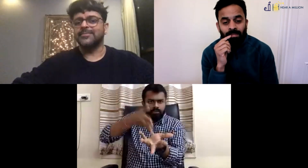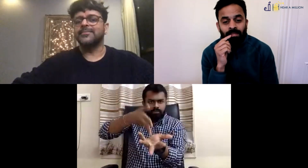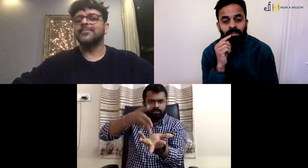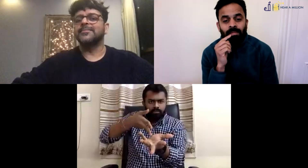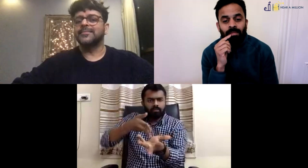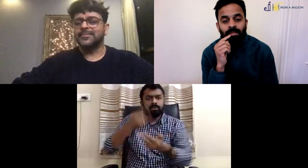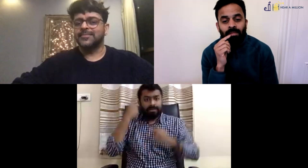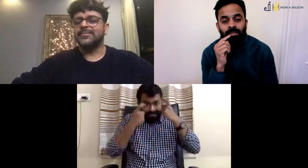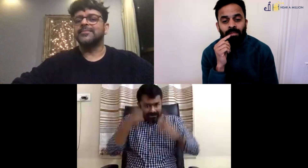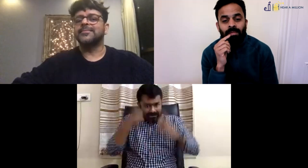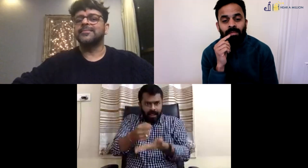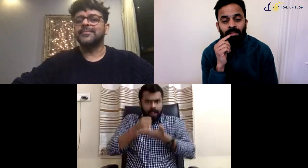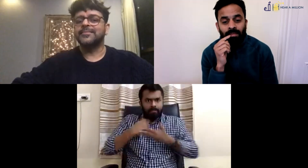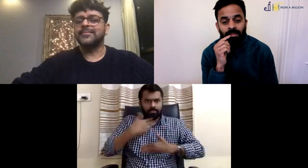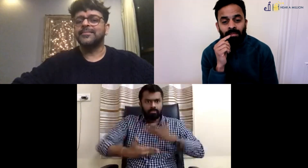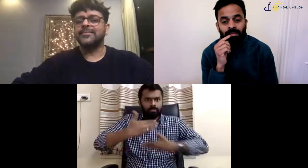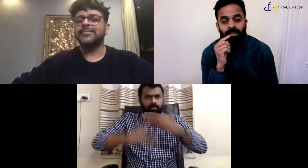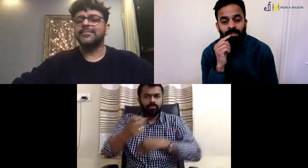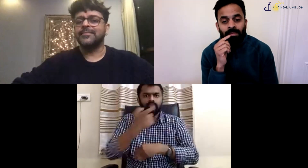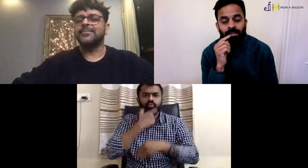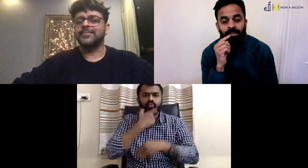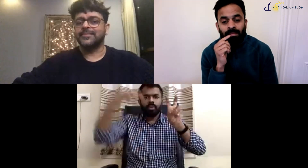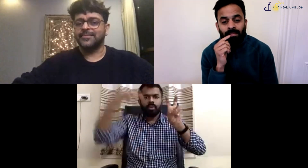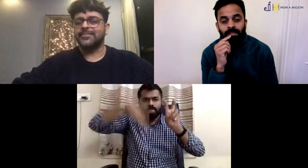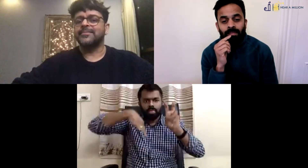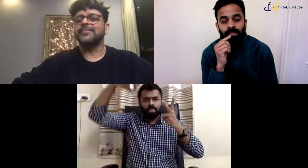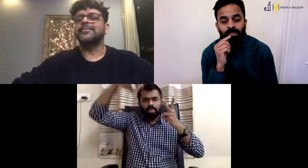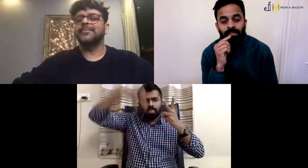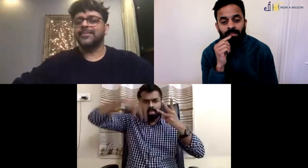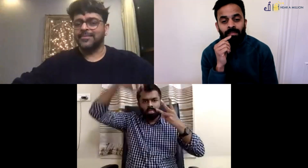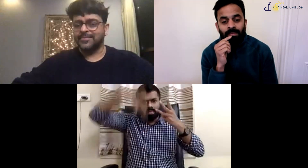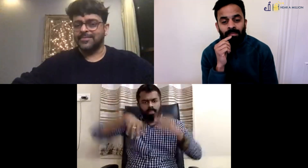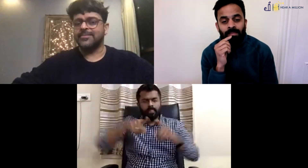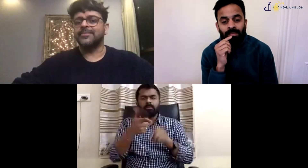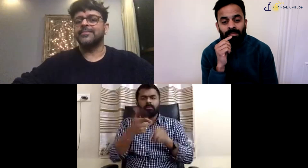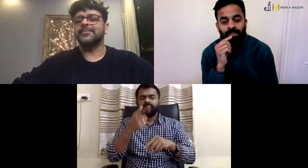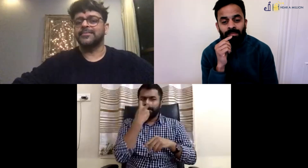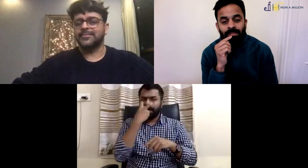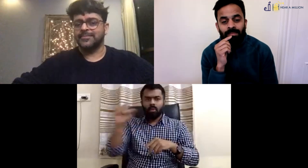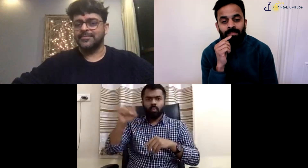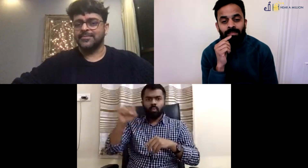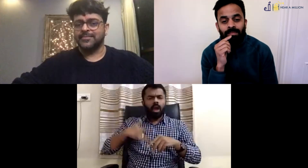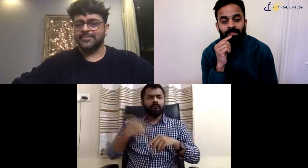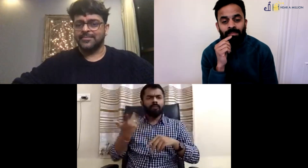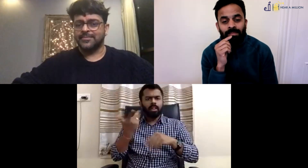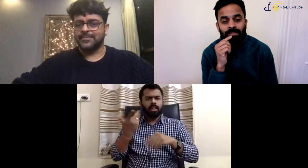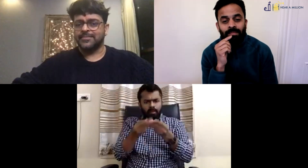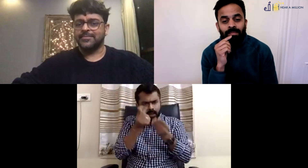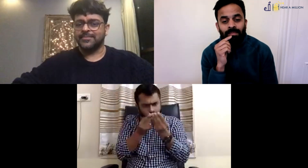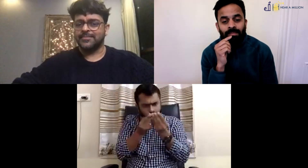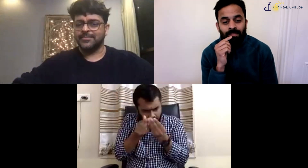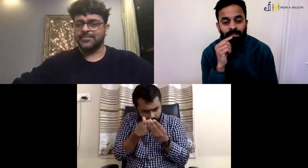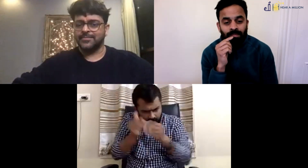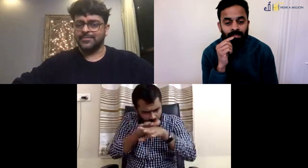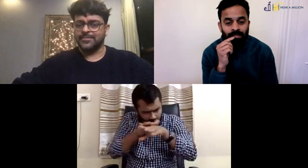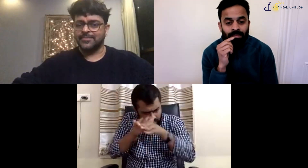about identity. What's the importance of identity? So that helps you grow. So topics by topics, like for example,